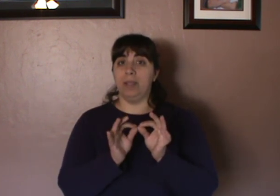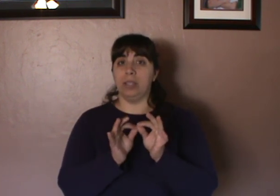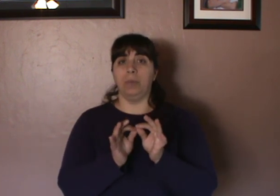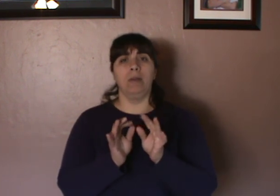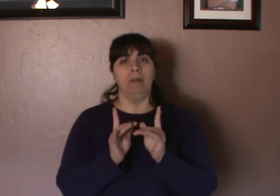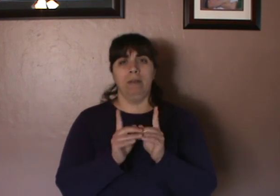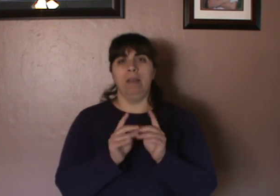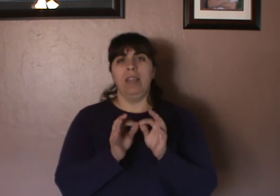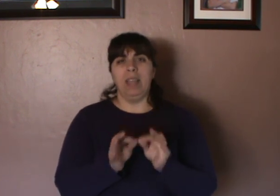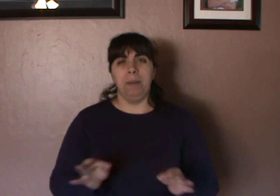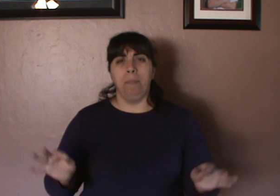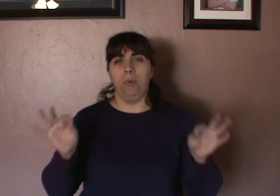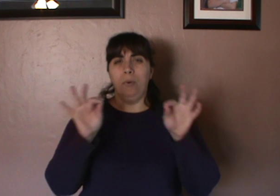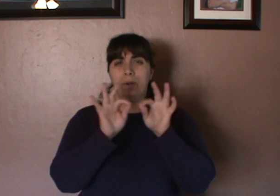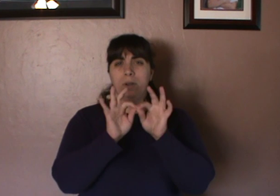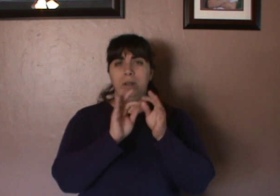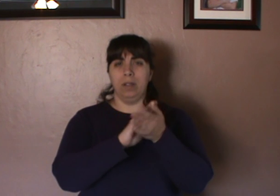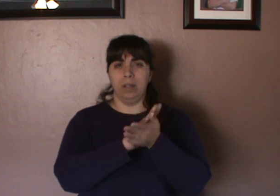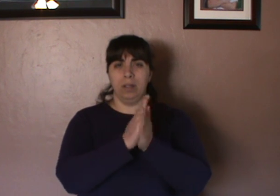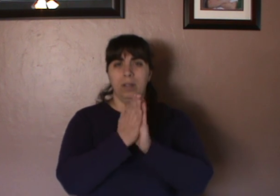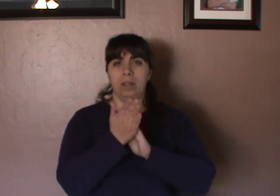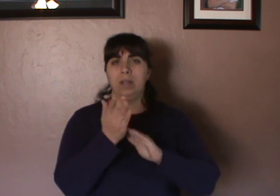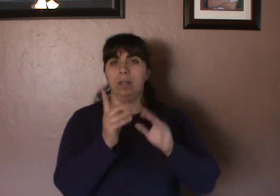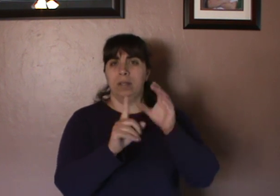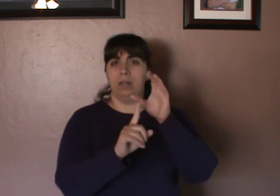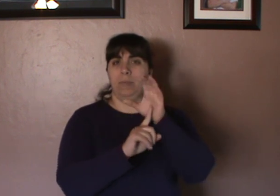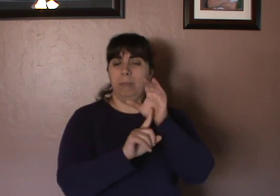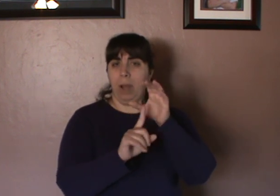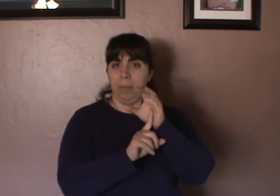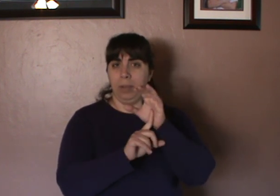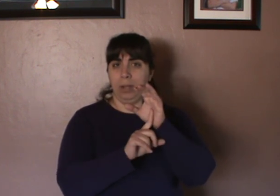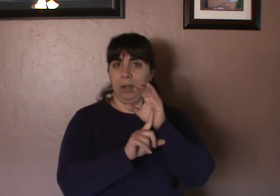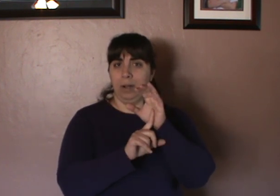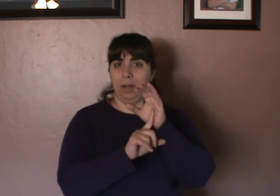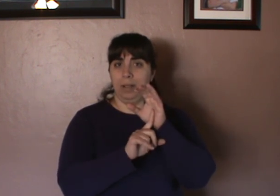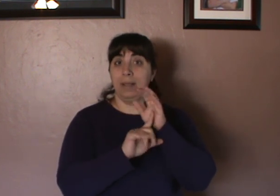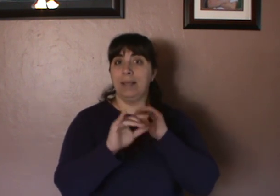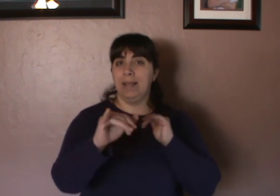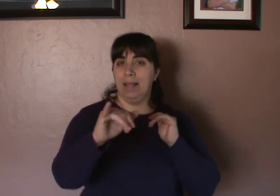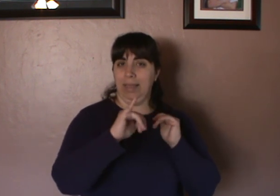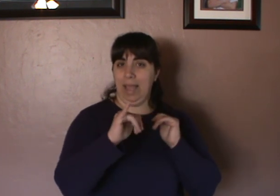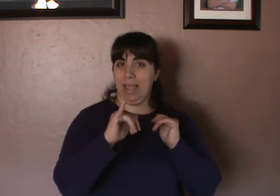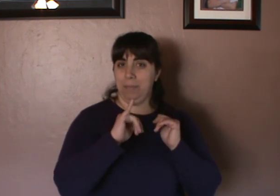so important to be popular, like me.